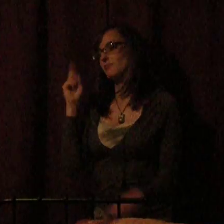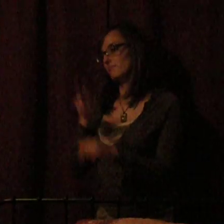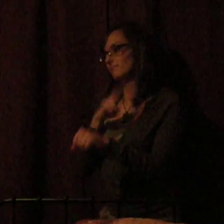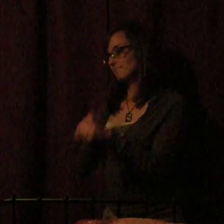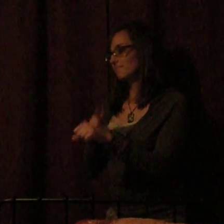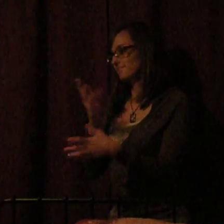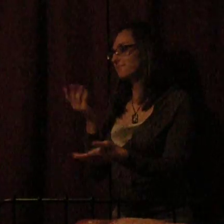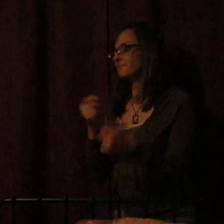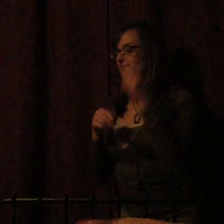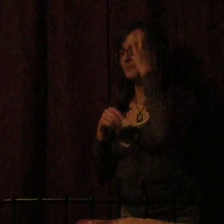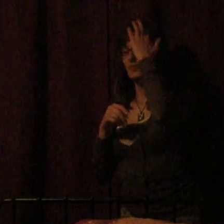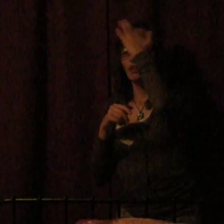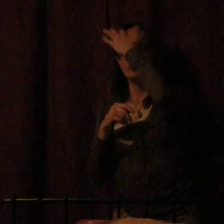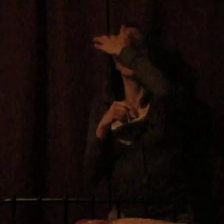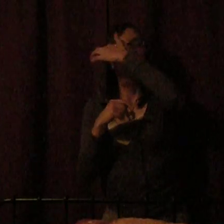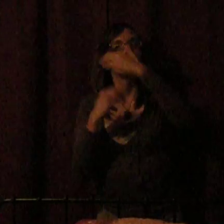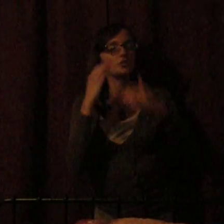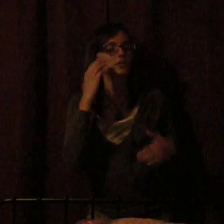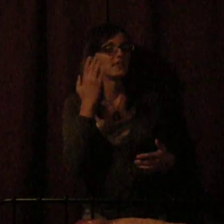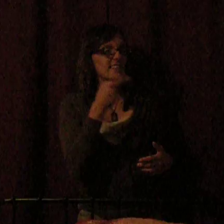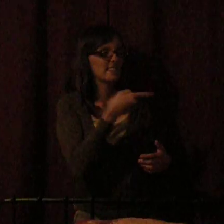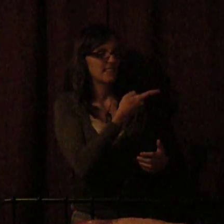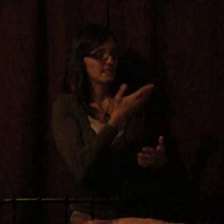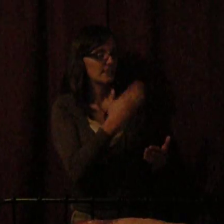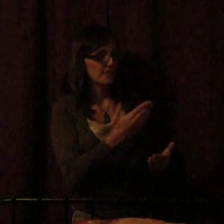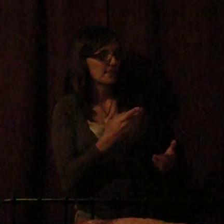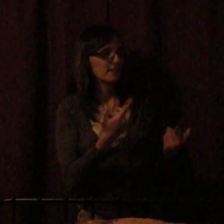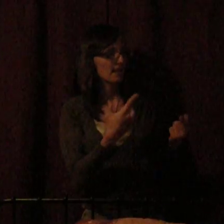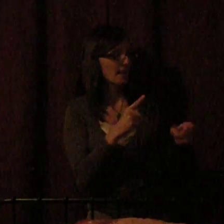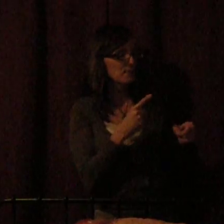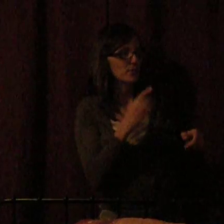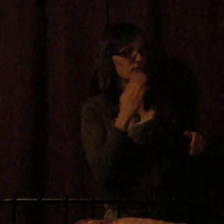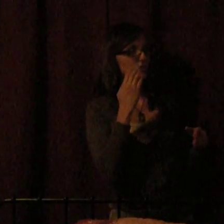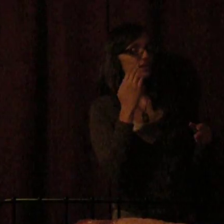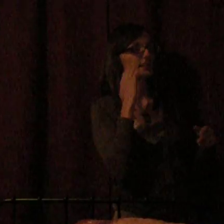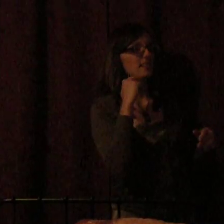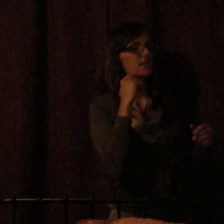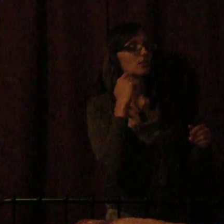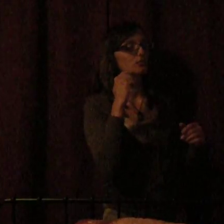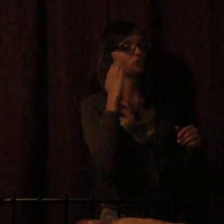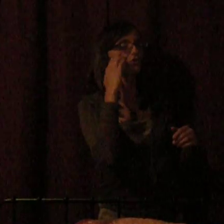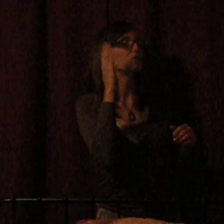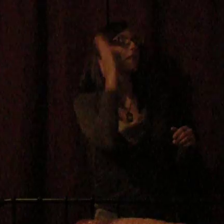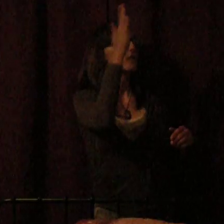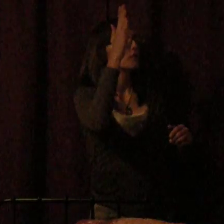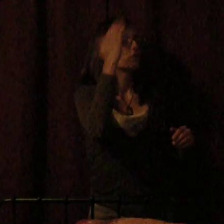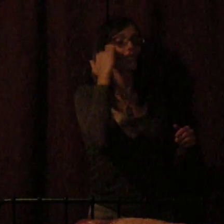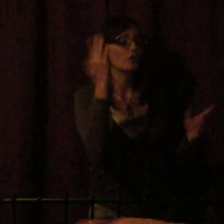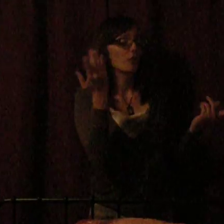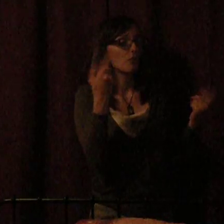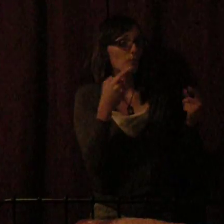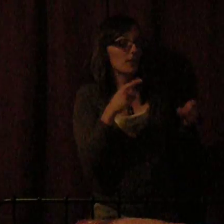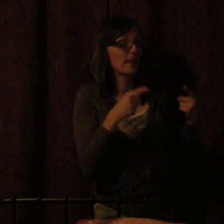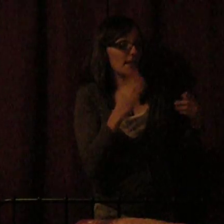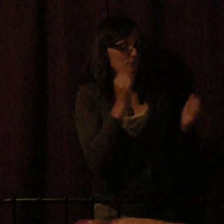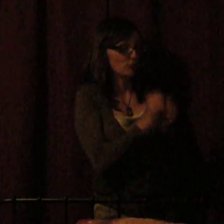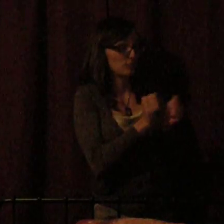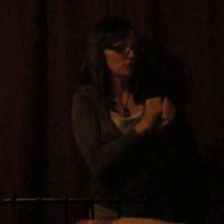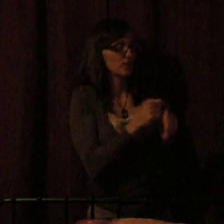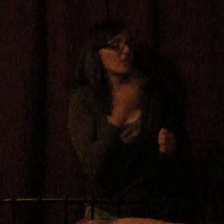Once these things happen, like you never know where they're going to end up. I mean, the laser beam was invented to cut steel and razor blades with back